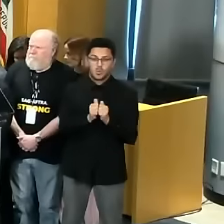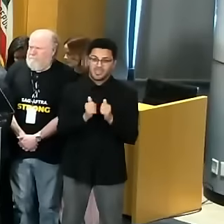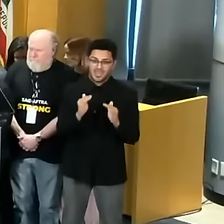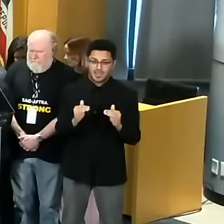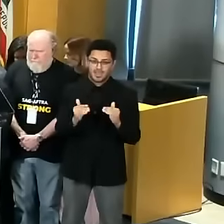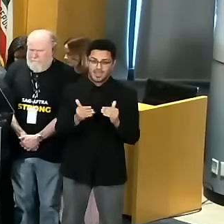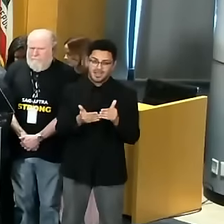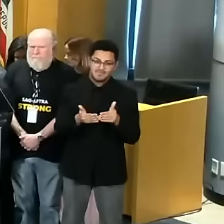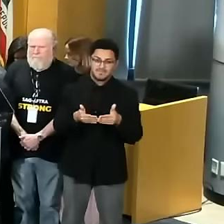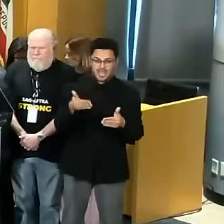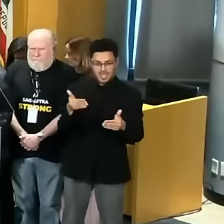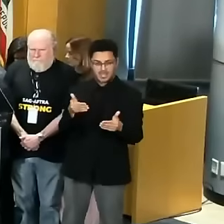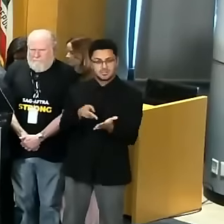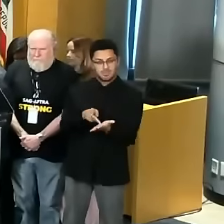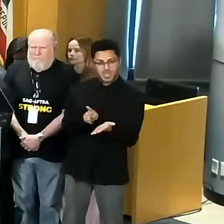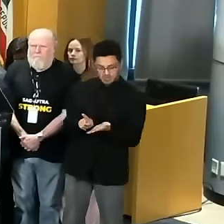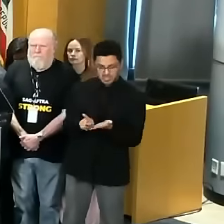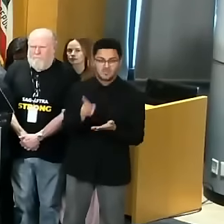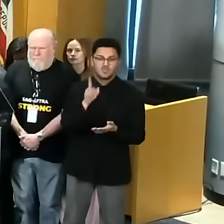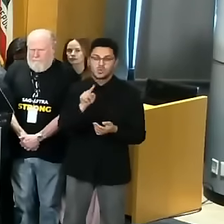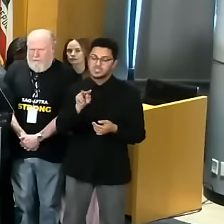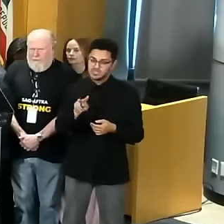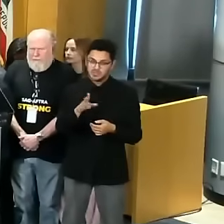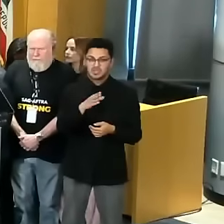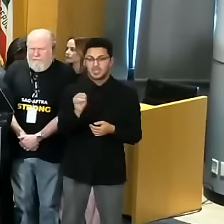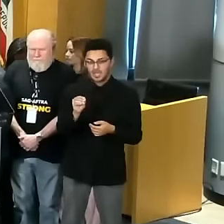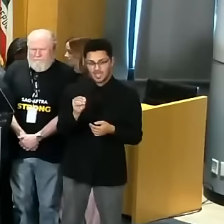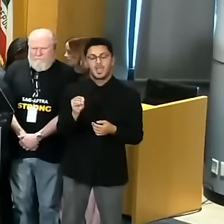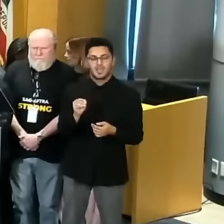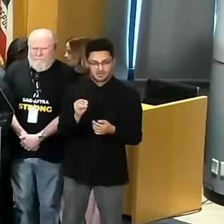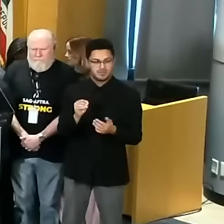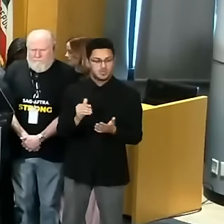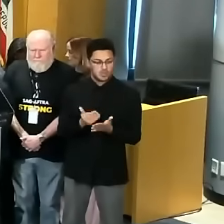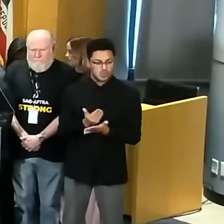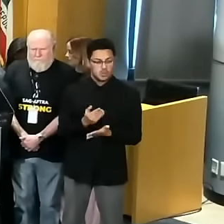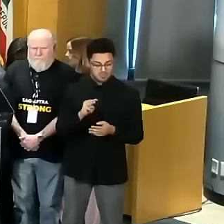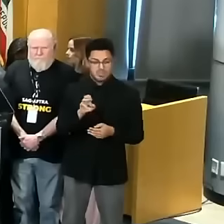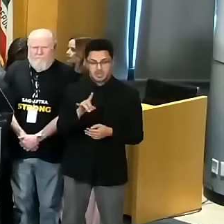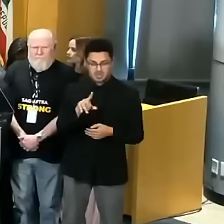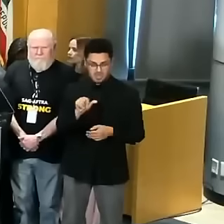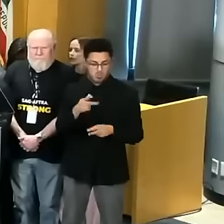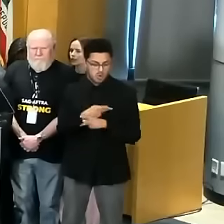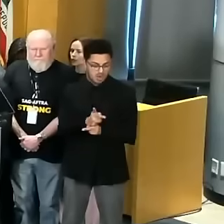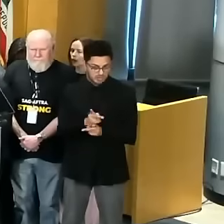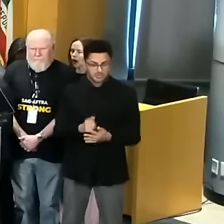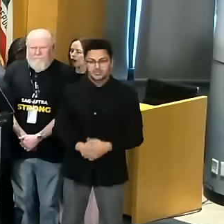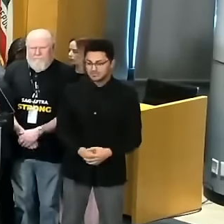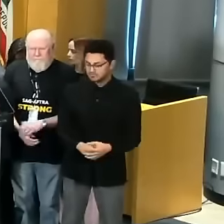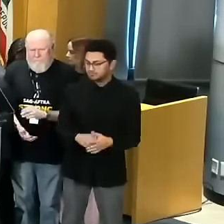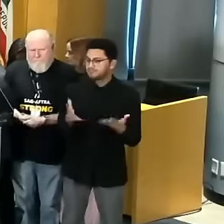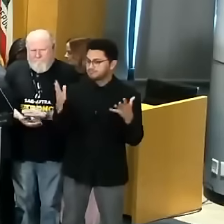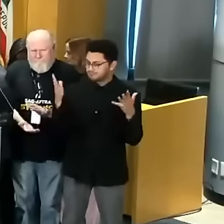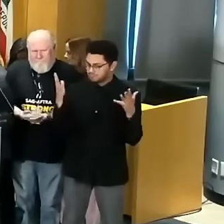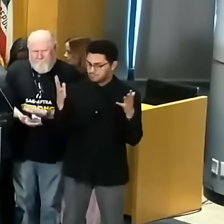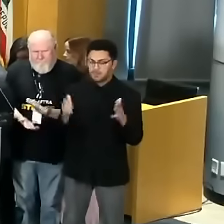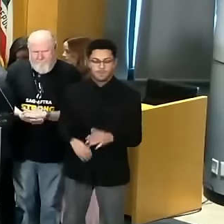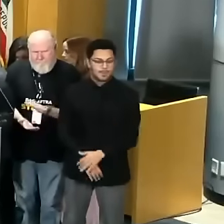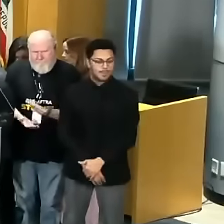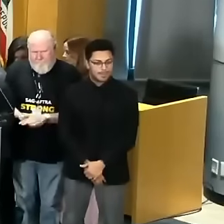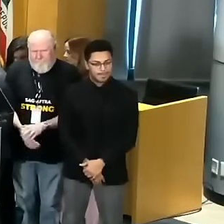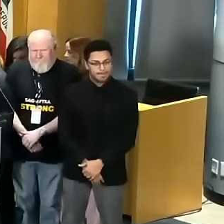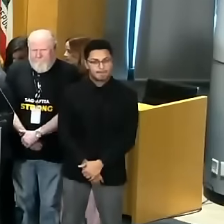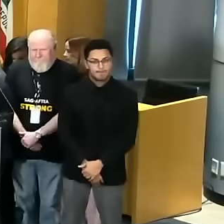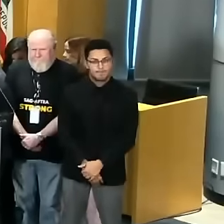of residuals for television and new media productions. We finally, yes, that's a big one. We